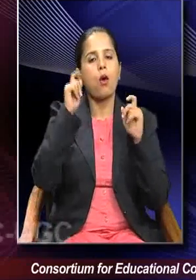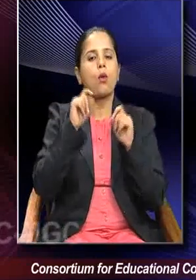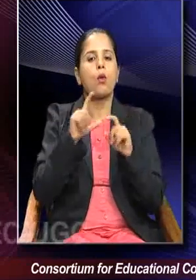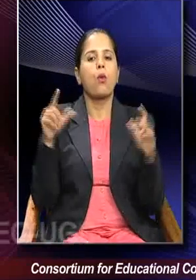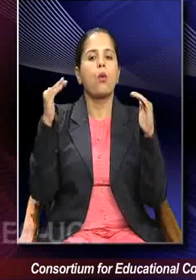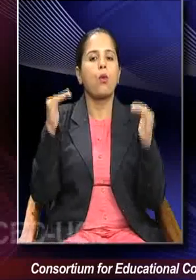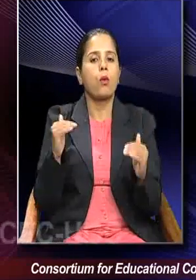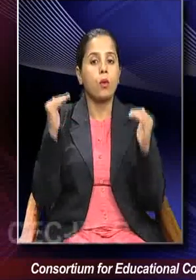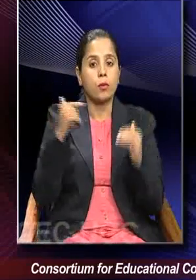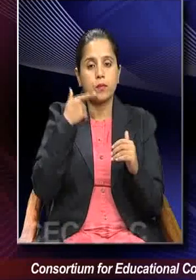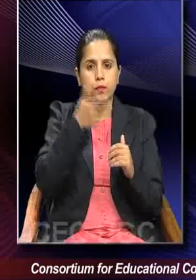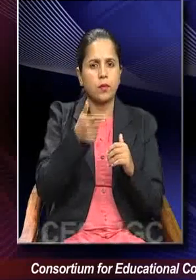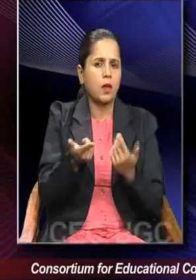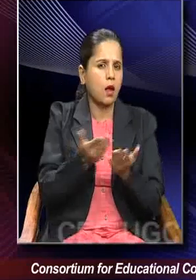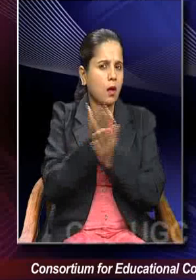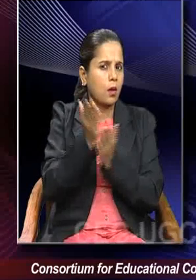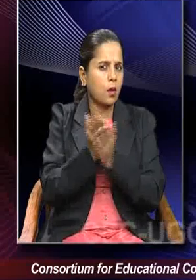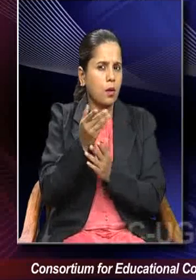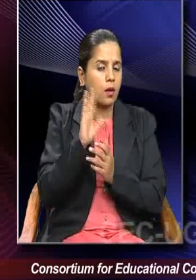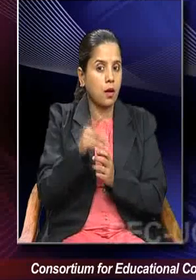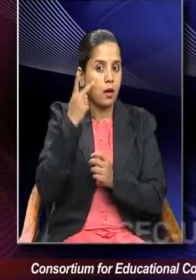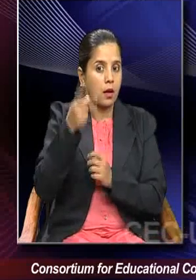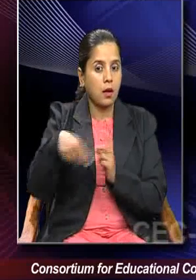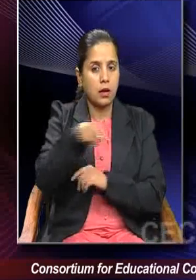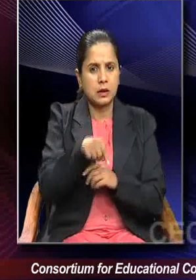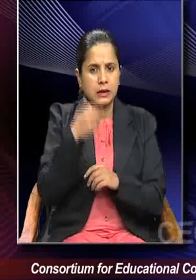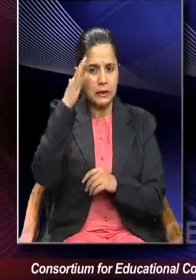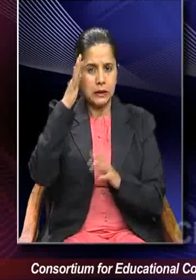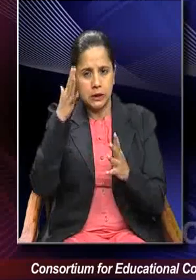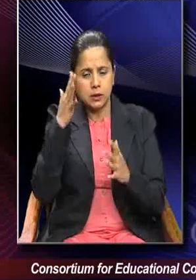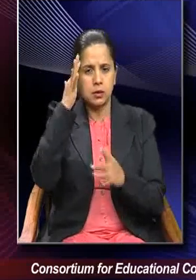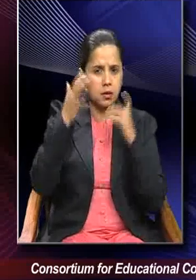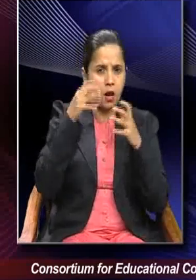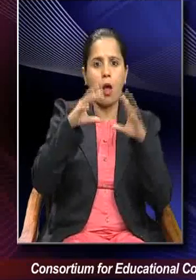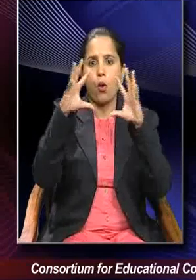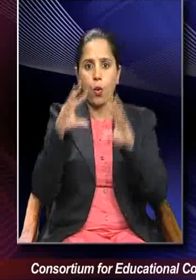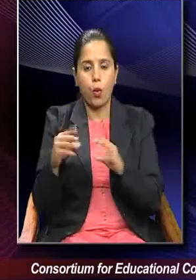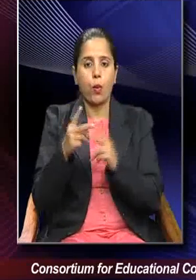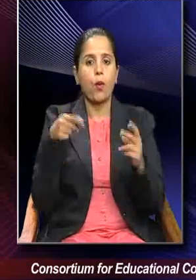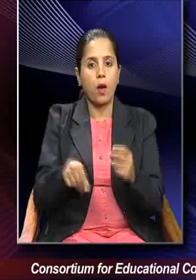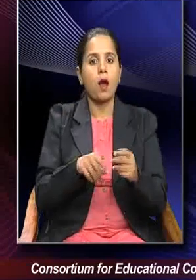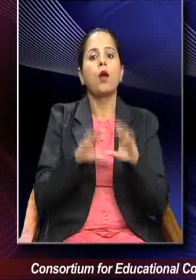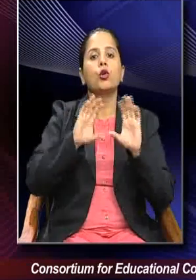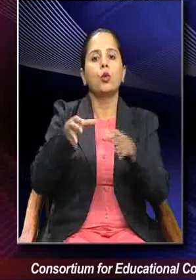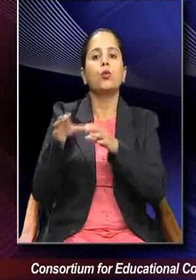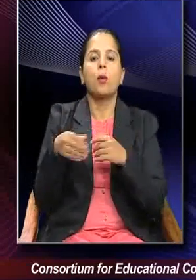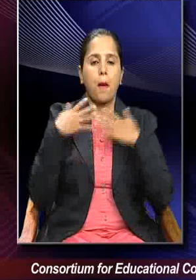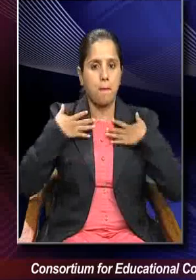technique, gradually tensing and then relaxing various muscle groups in the